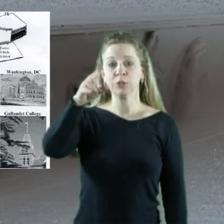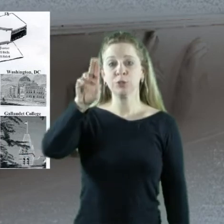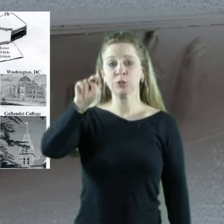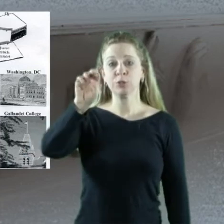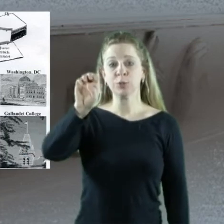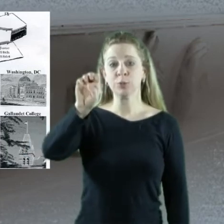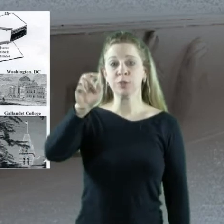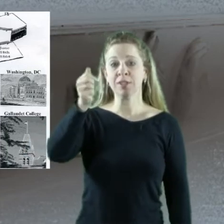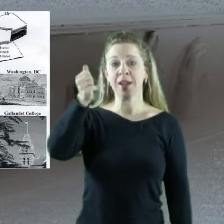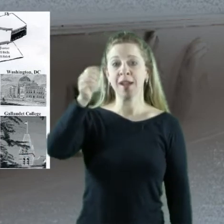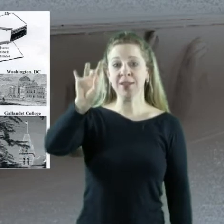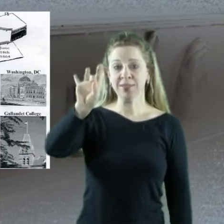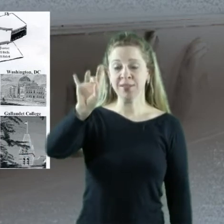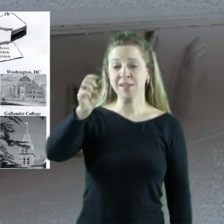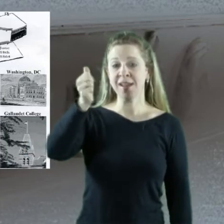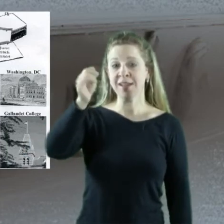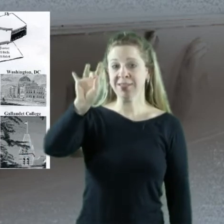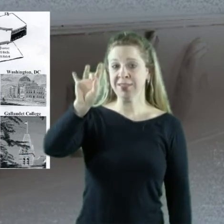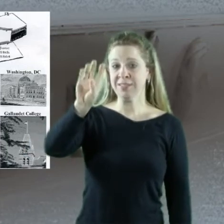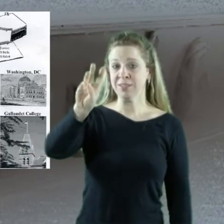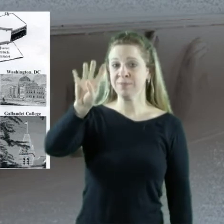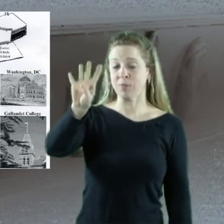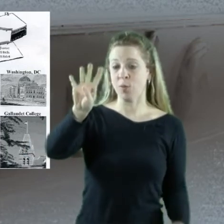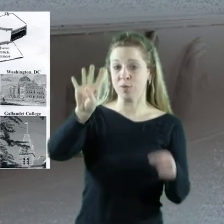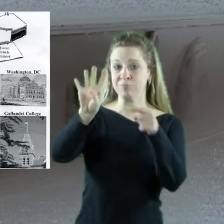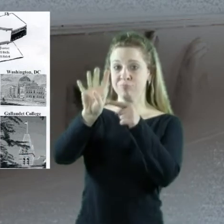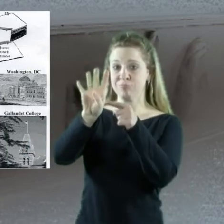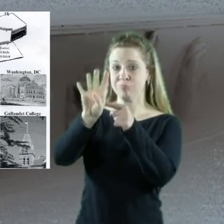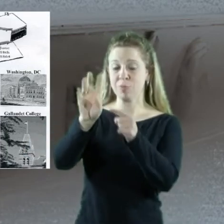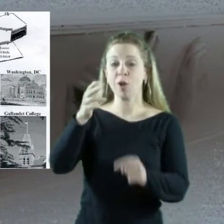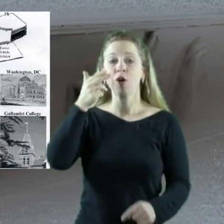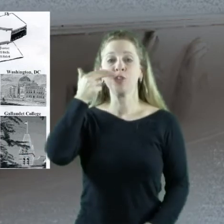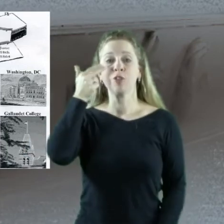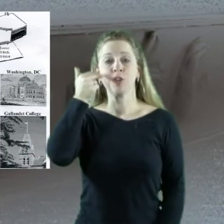On June 18, 1864, Clerc went to Washington, D.C.